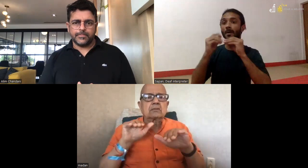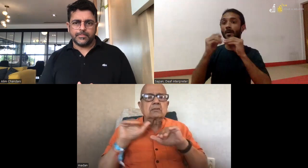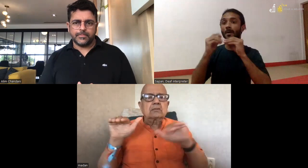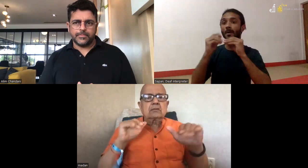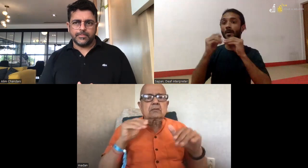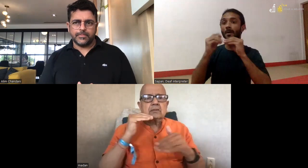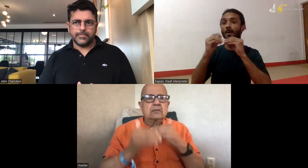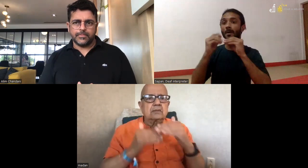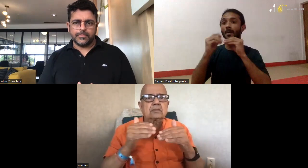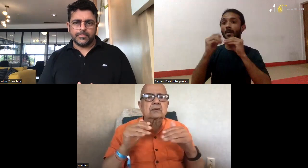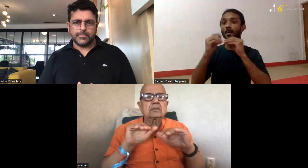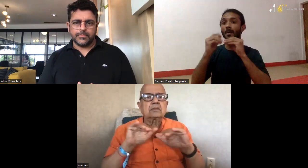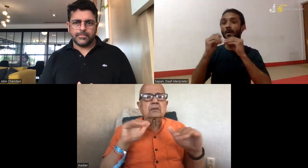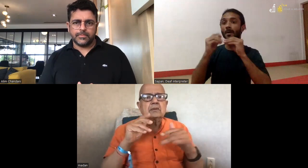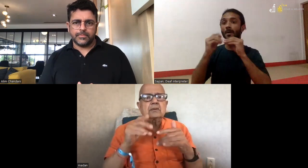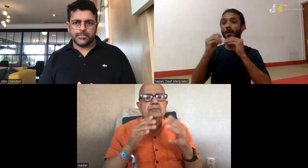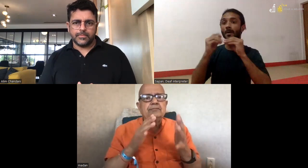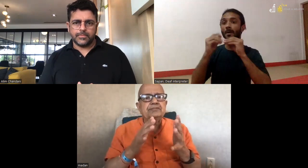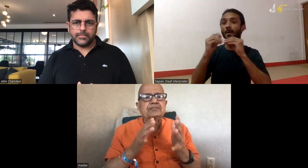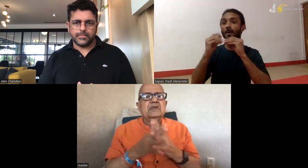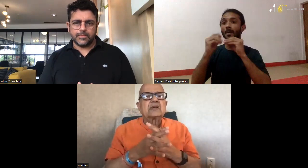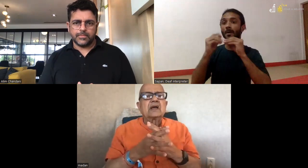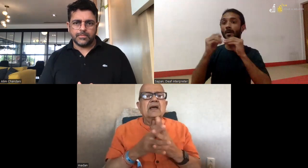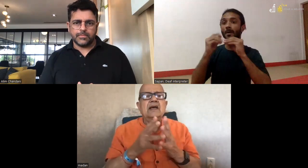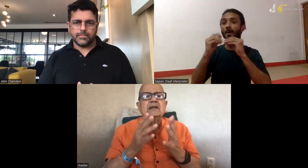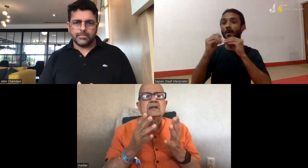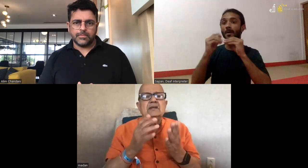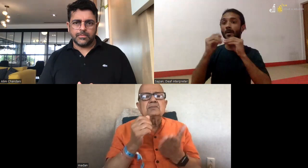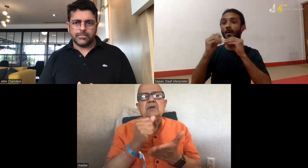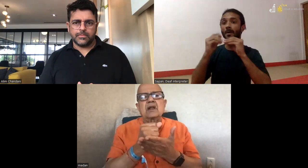might remove the audiologist.